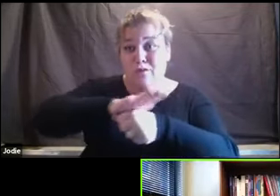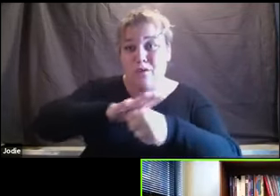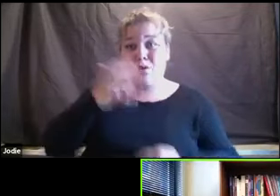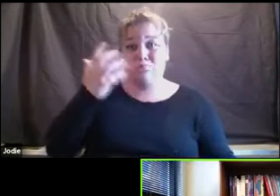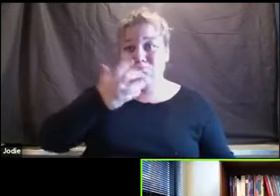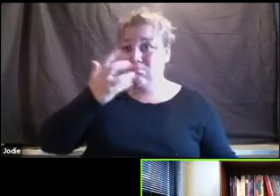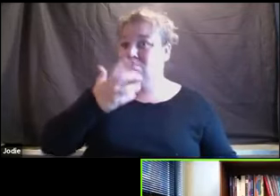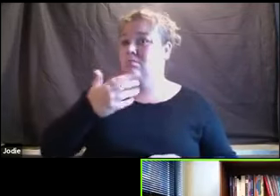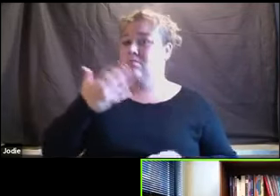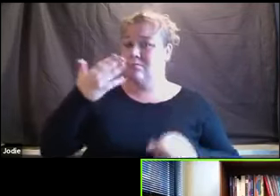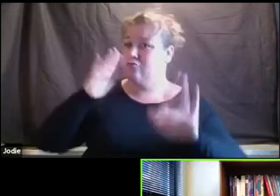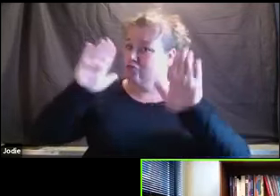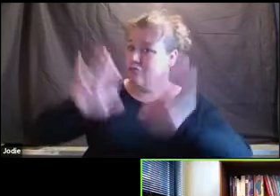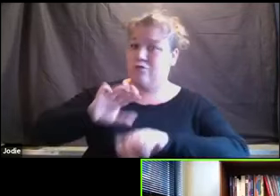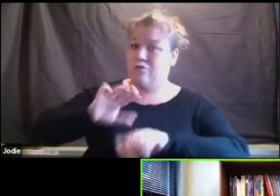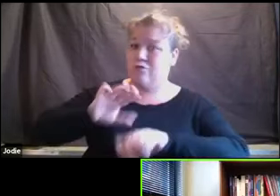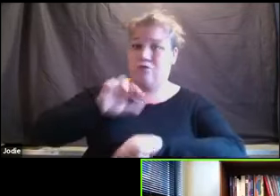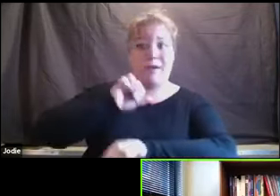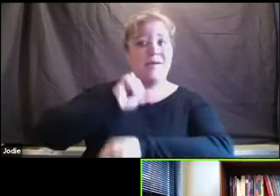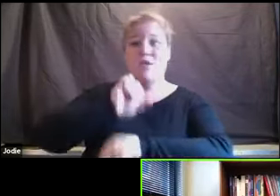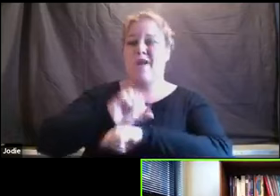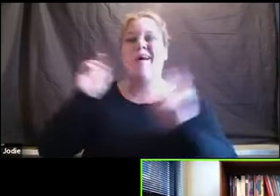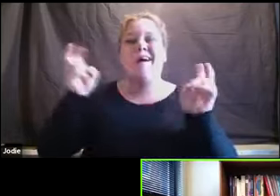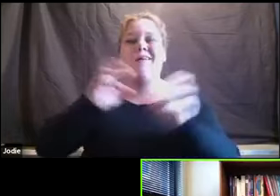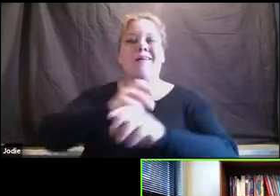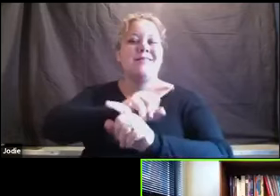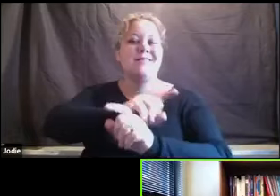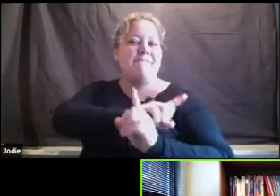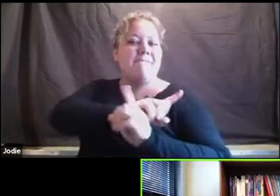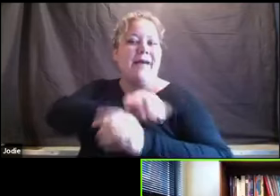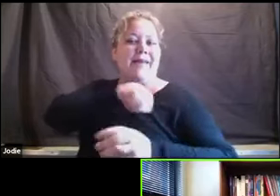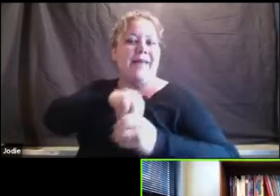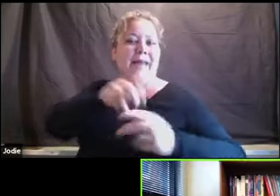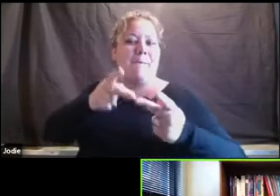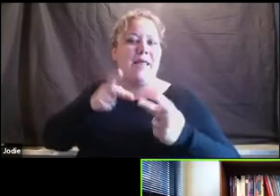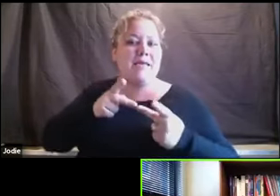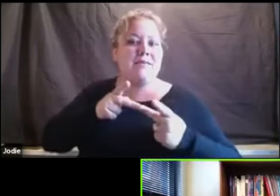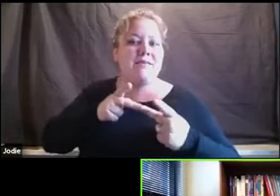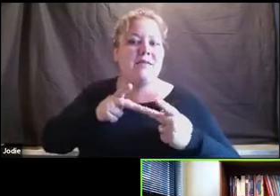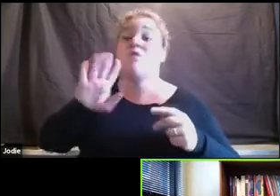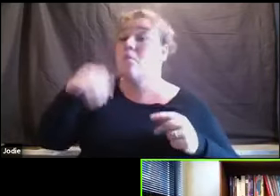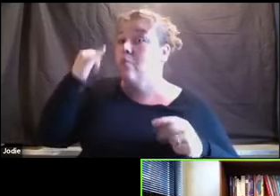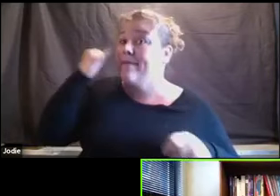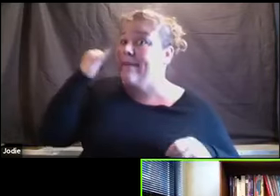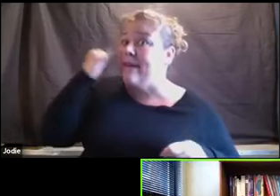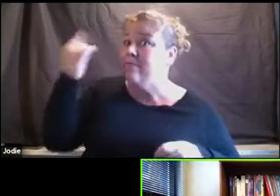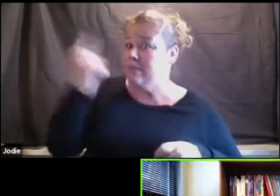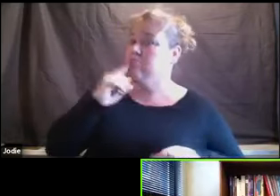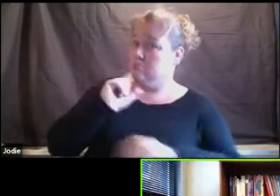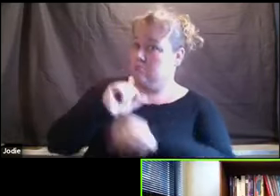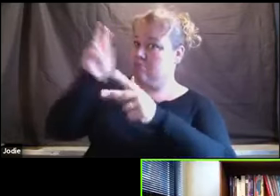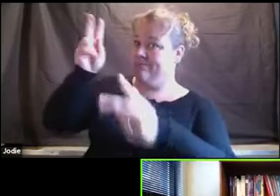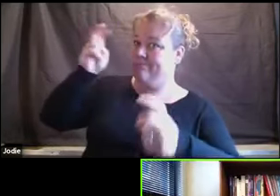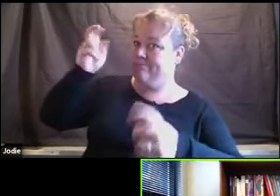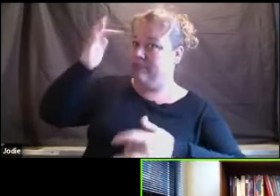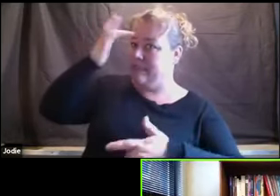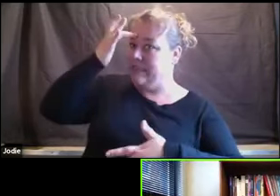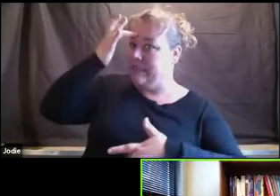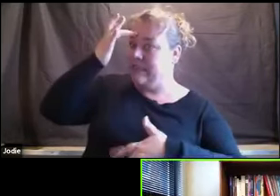to defend in place, so to speak, if one of the residents do become infected. However, I